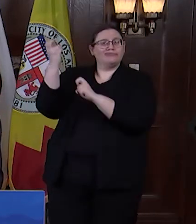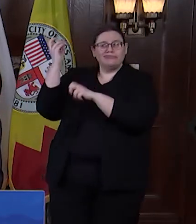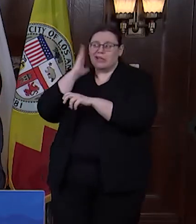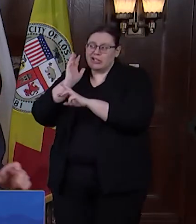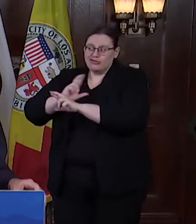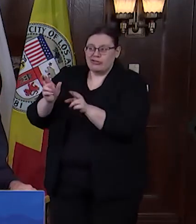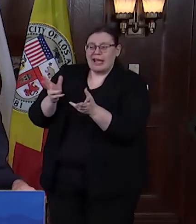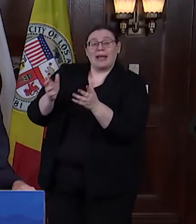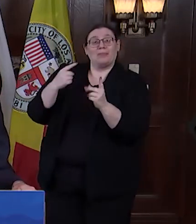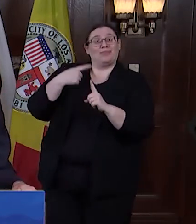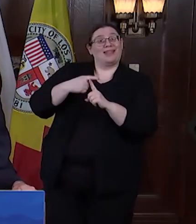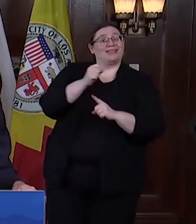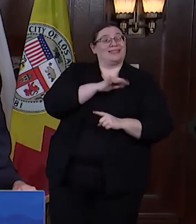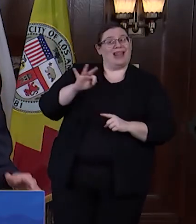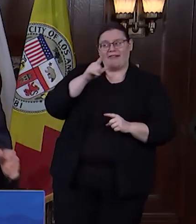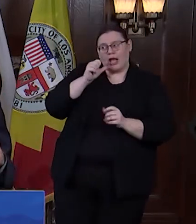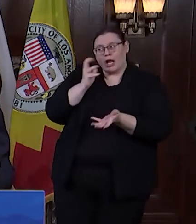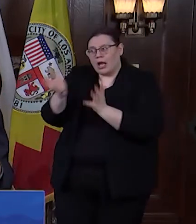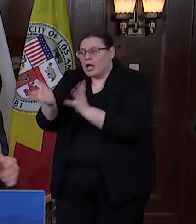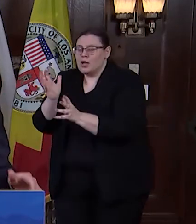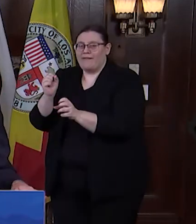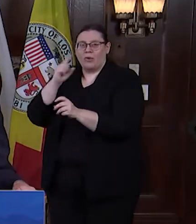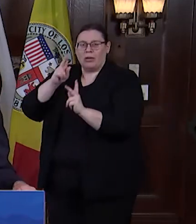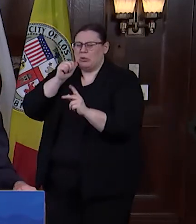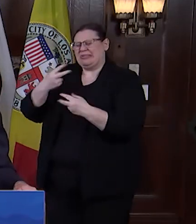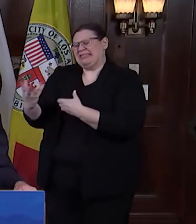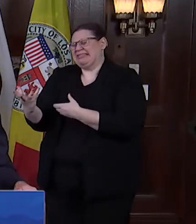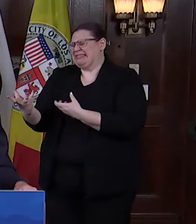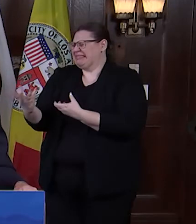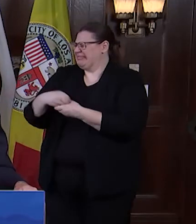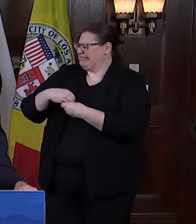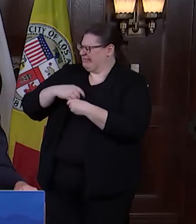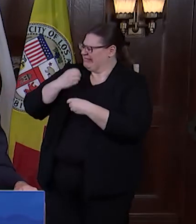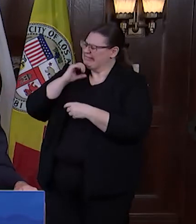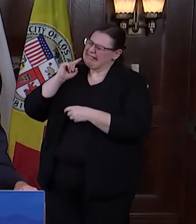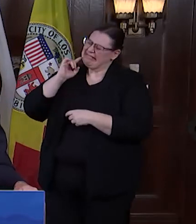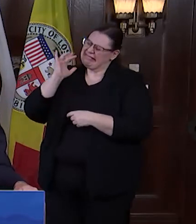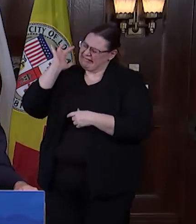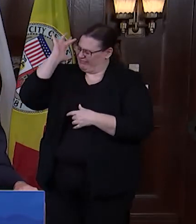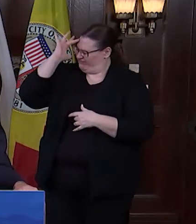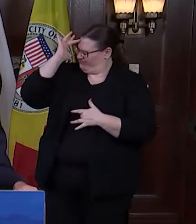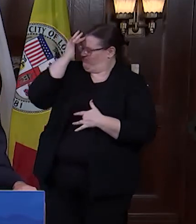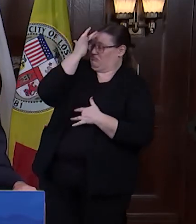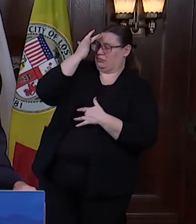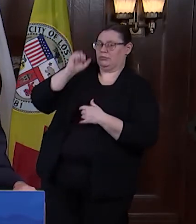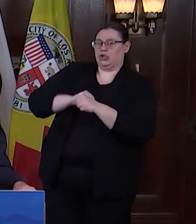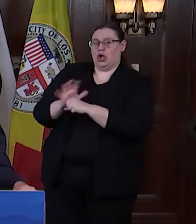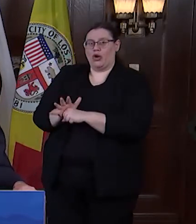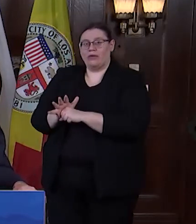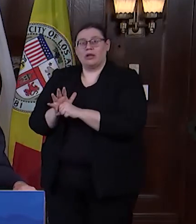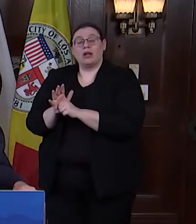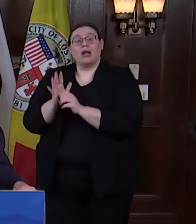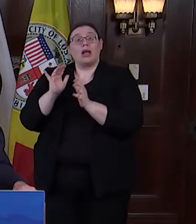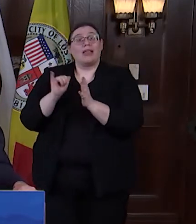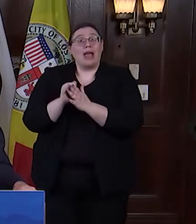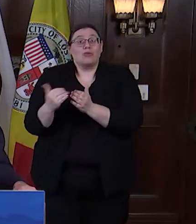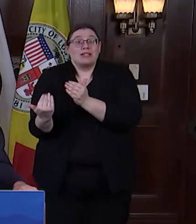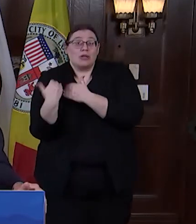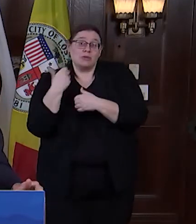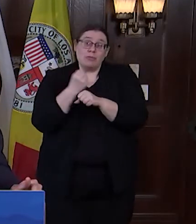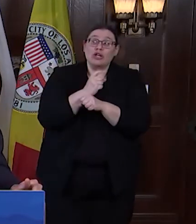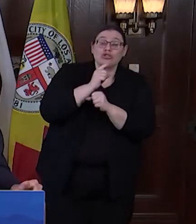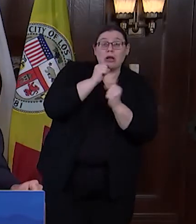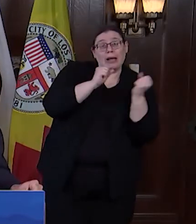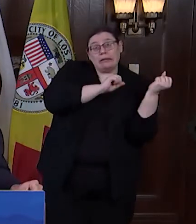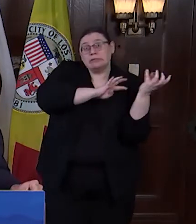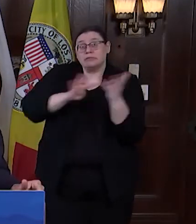serve patients with severe cases of COVID-19 and other medical emergencies as well. That responsibility falls on all of us and